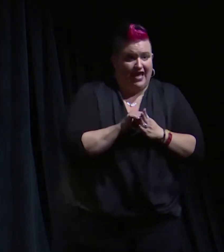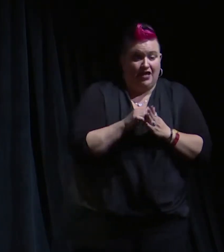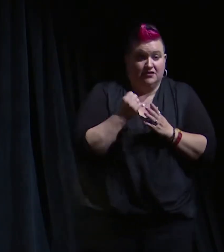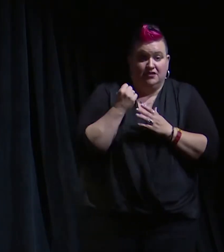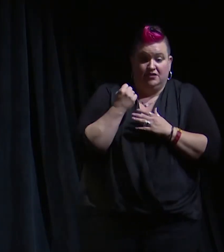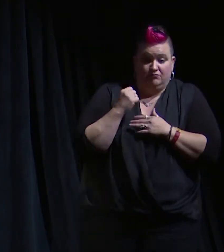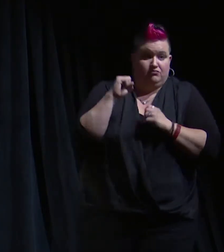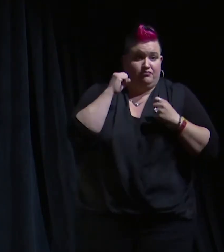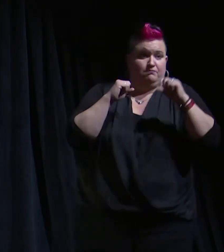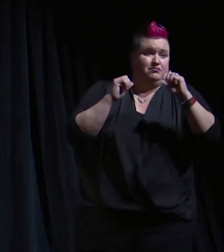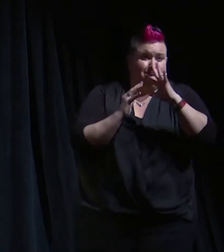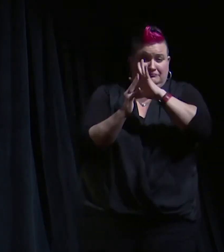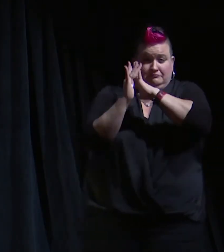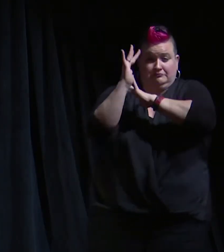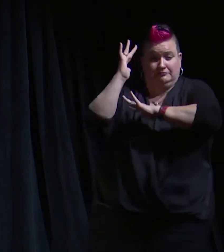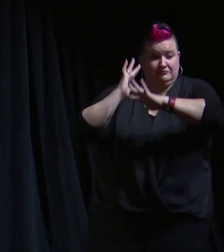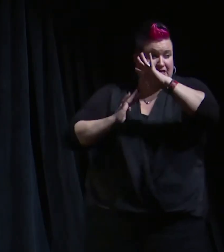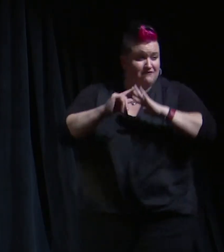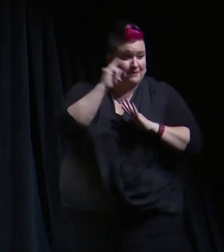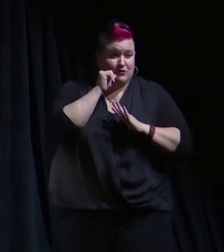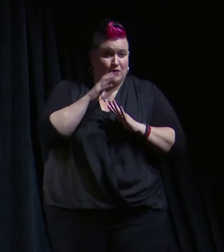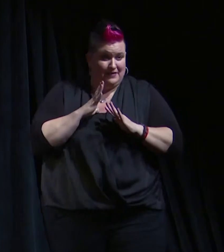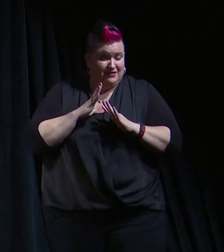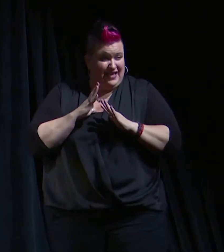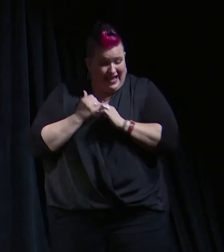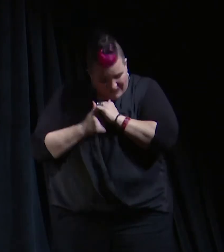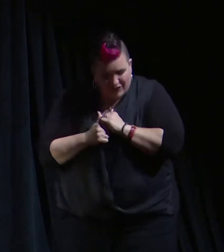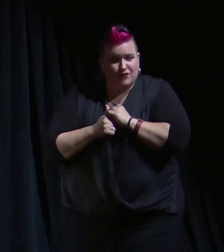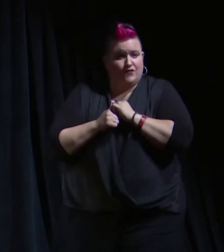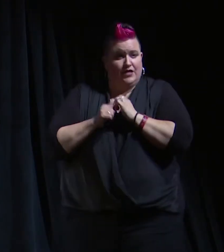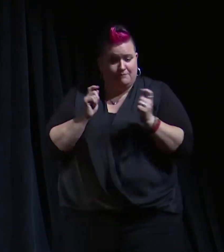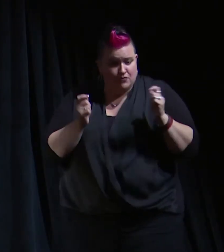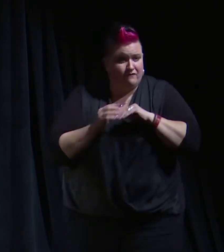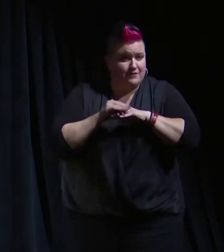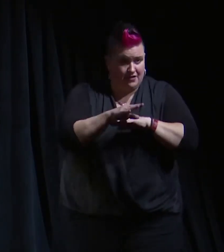every single women's movement.